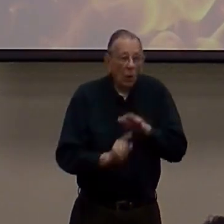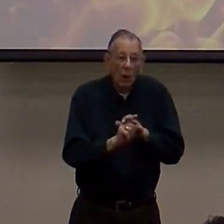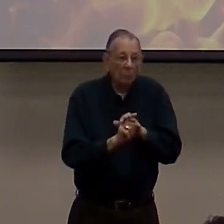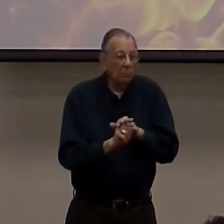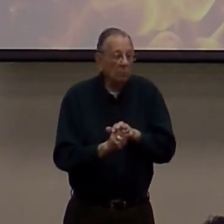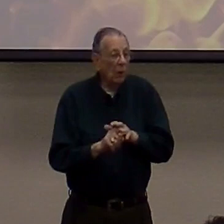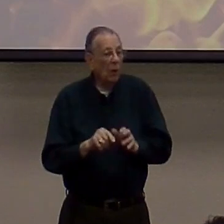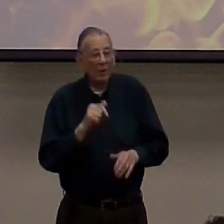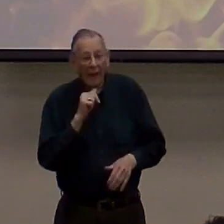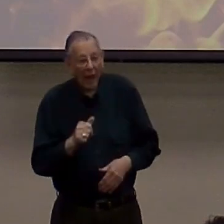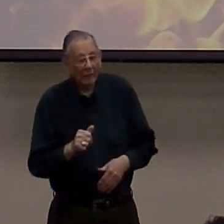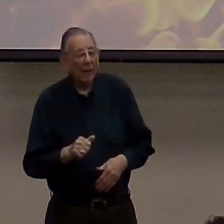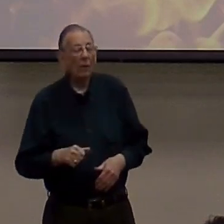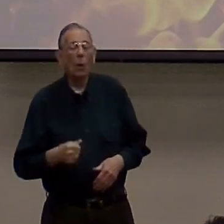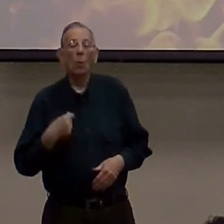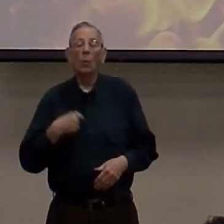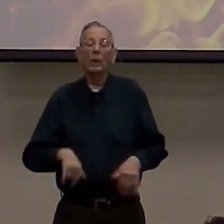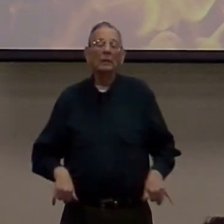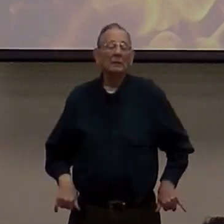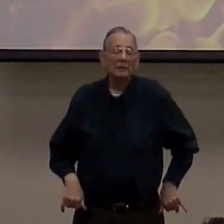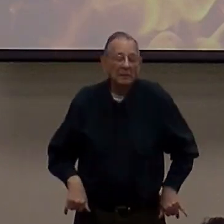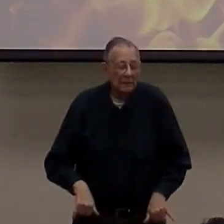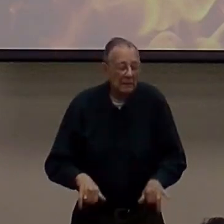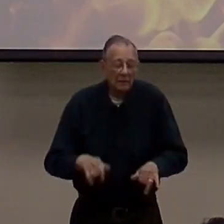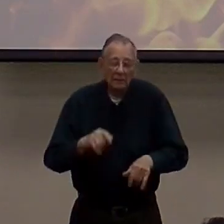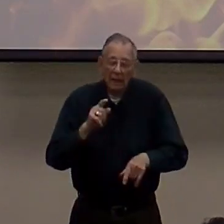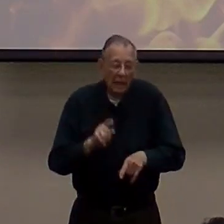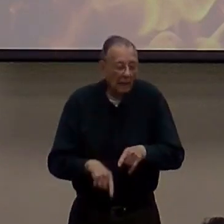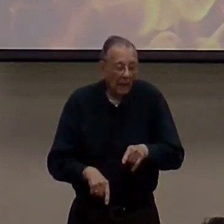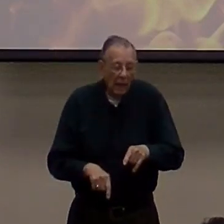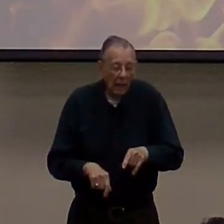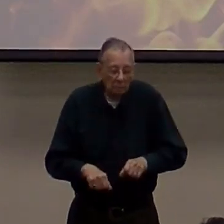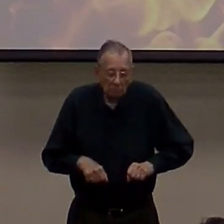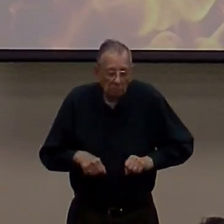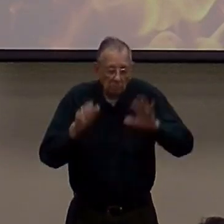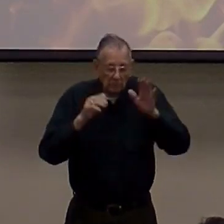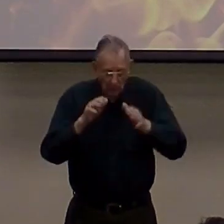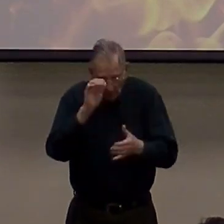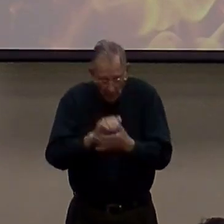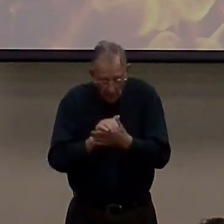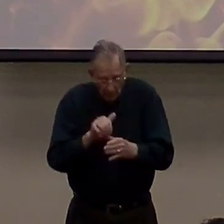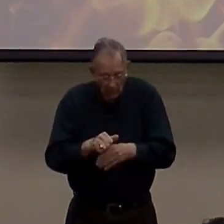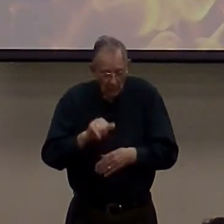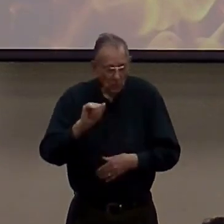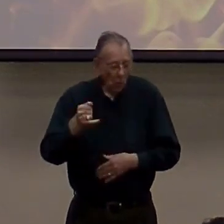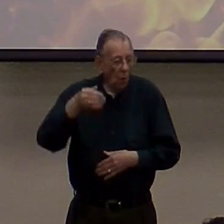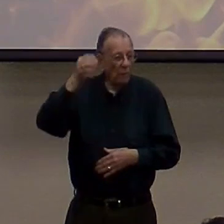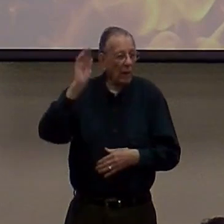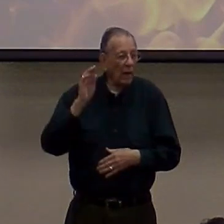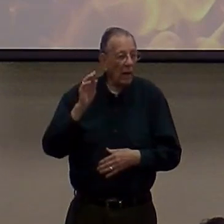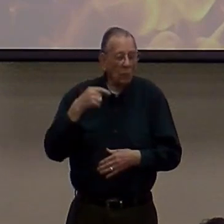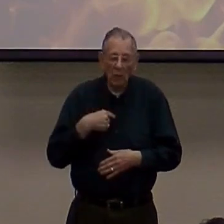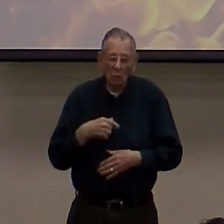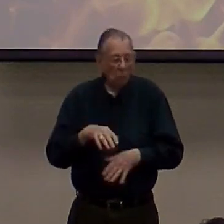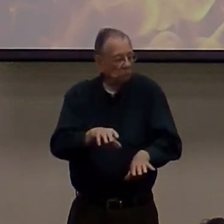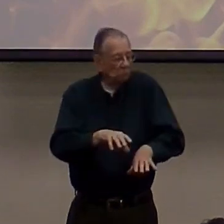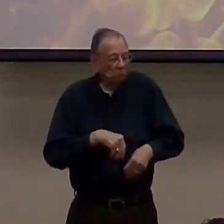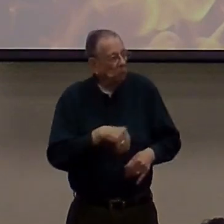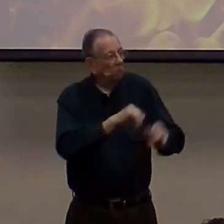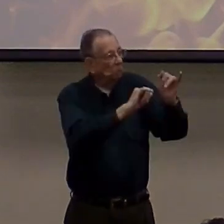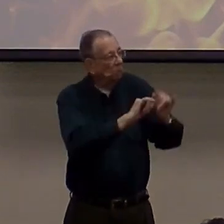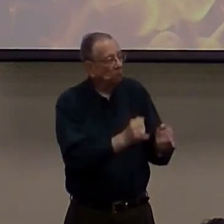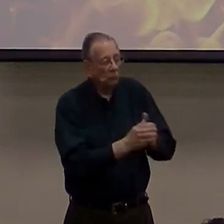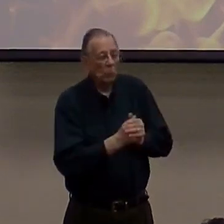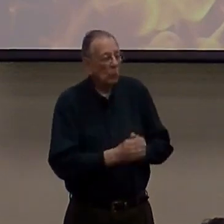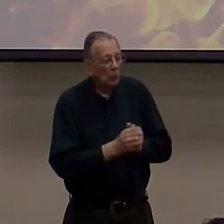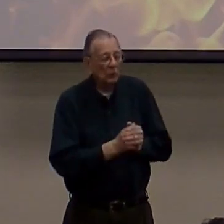not, they say, we will not recant our belief in Jehovah. We will not adopt your idolatrous